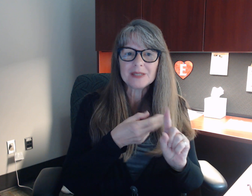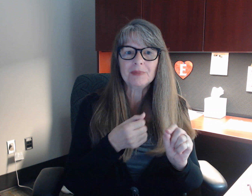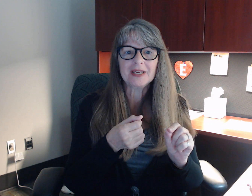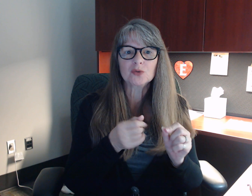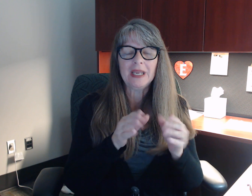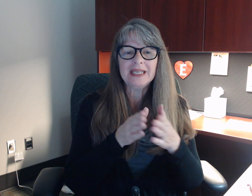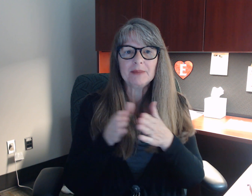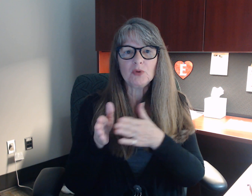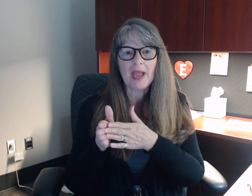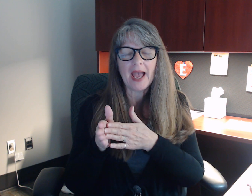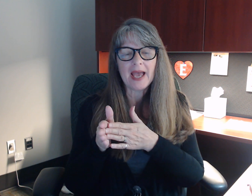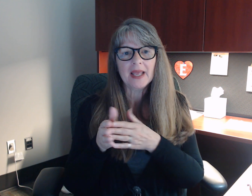because anytime you add